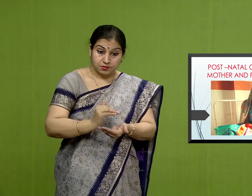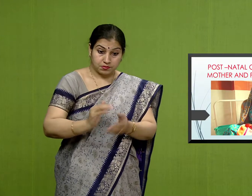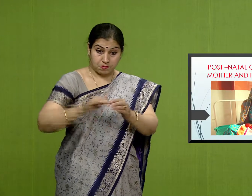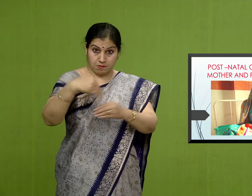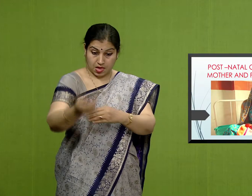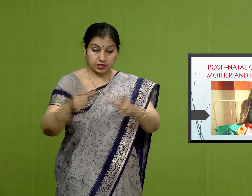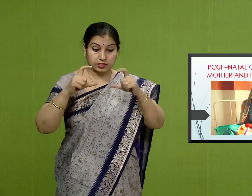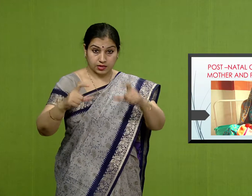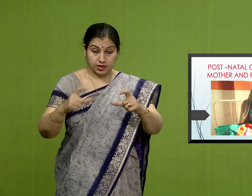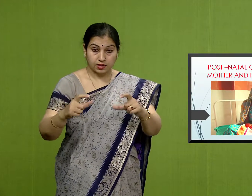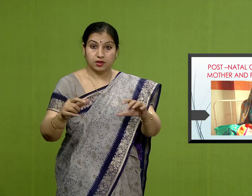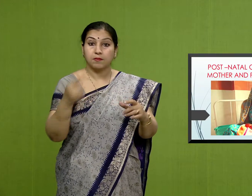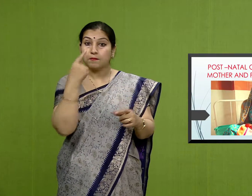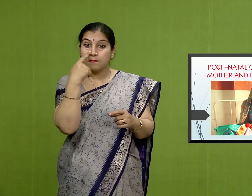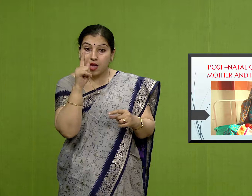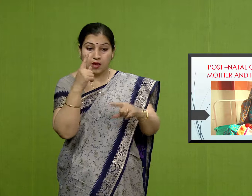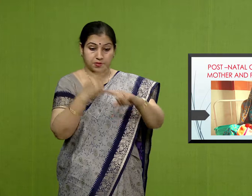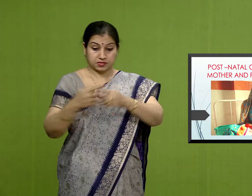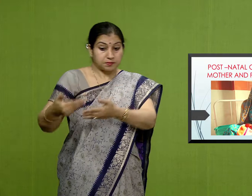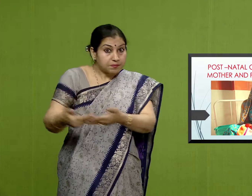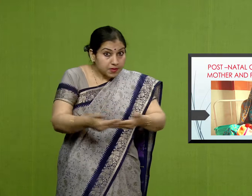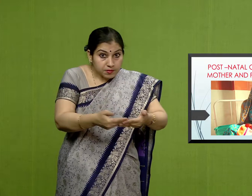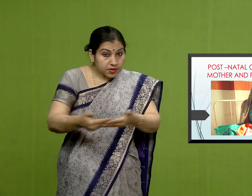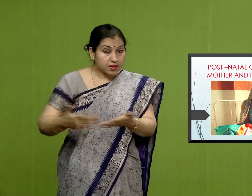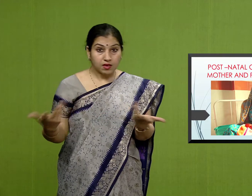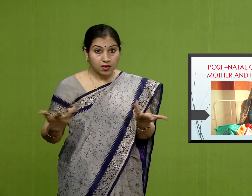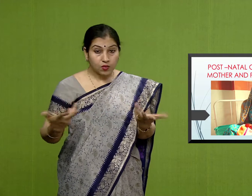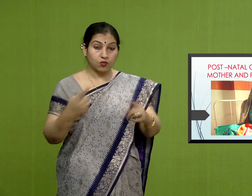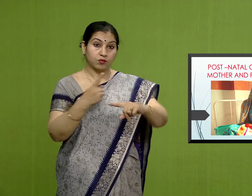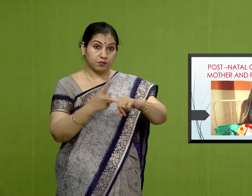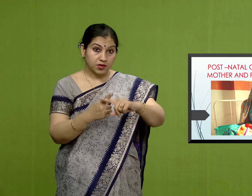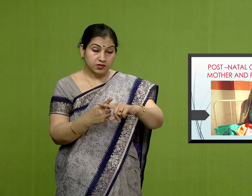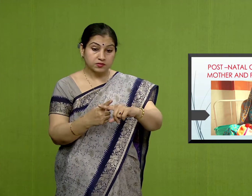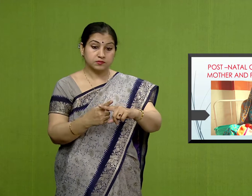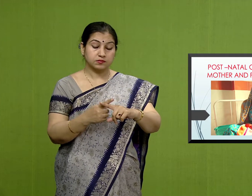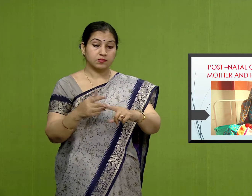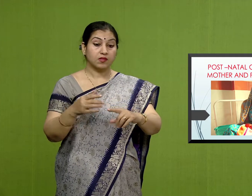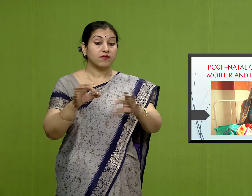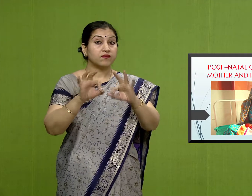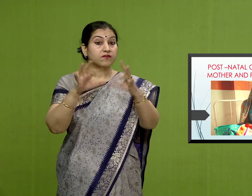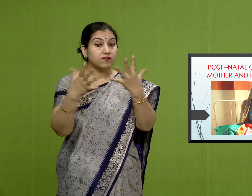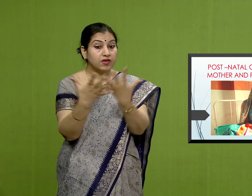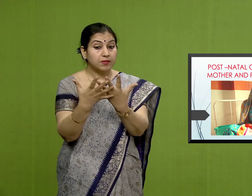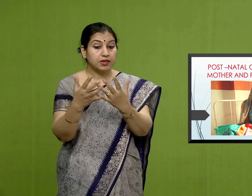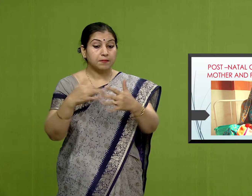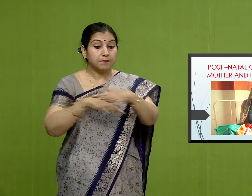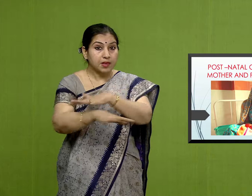care of newborn and the mother and planning of the family.